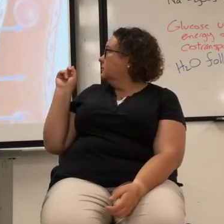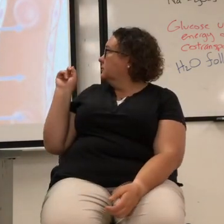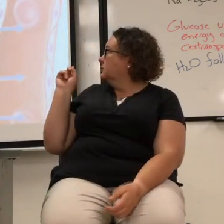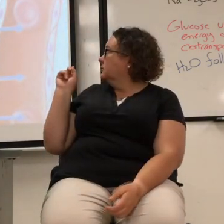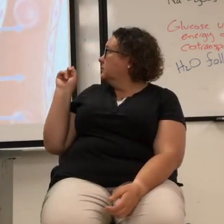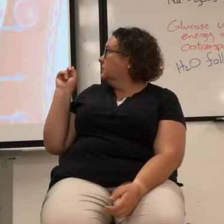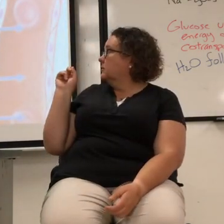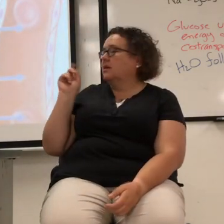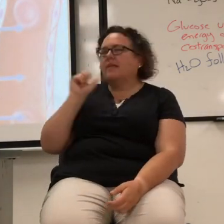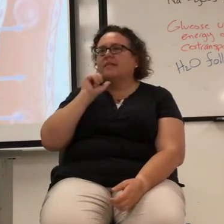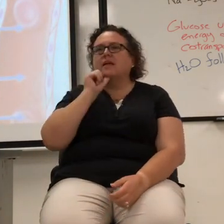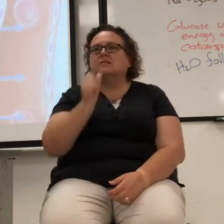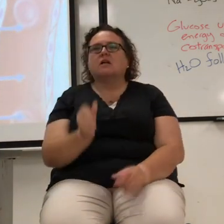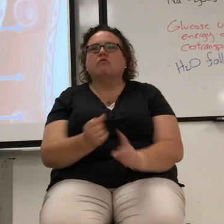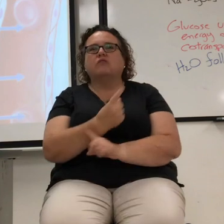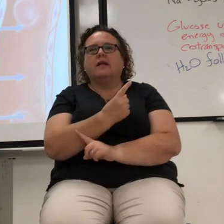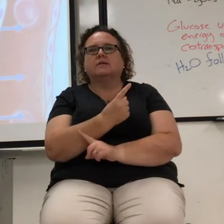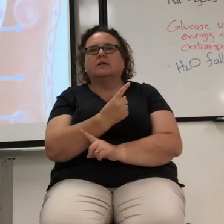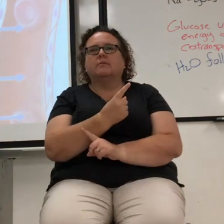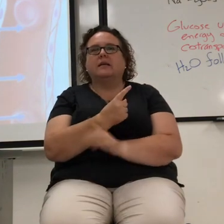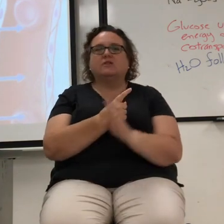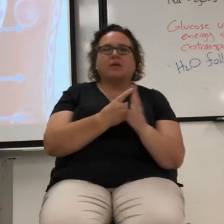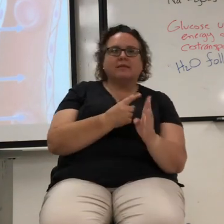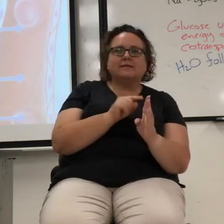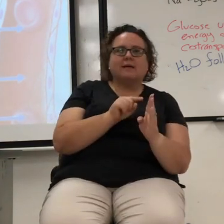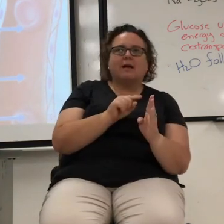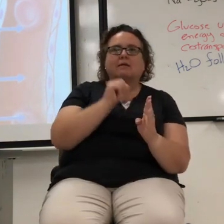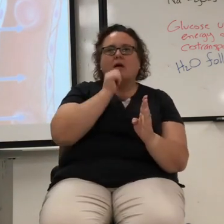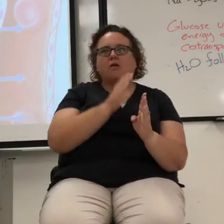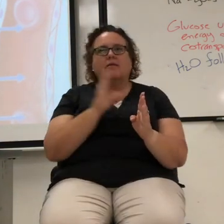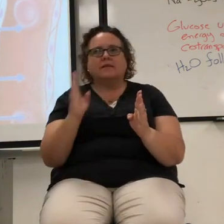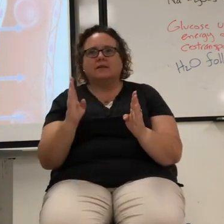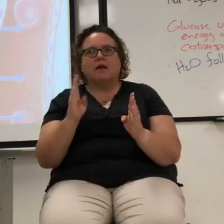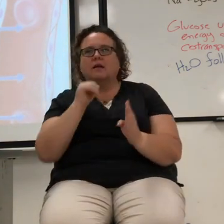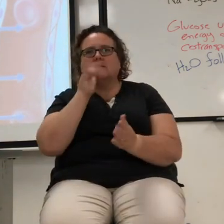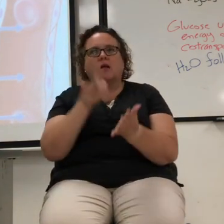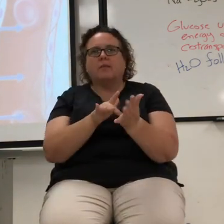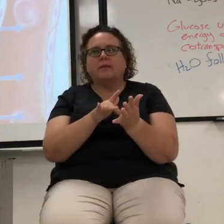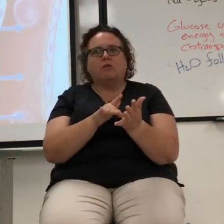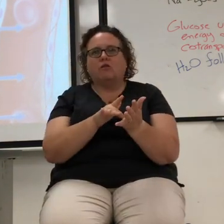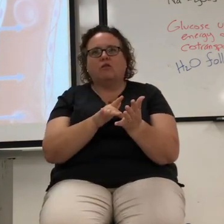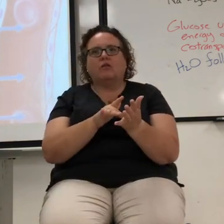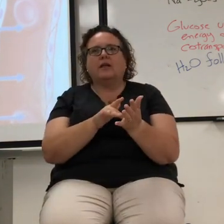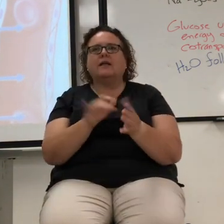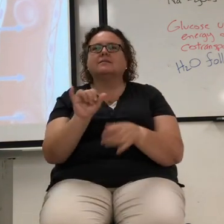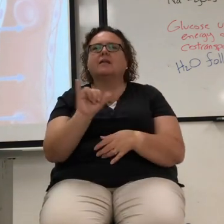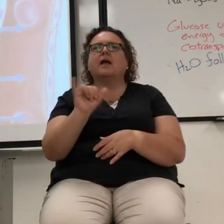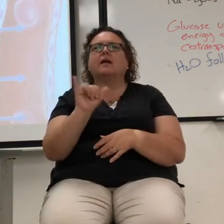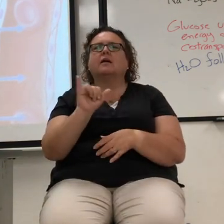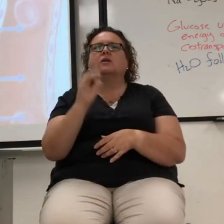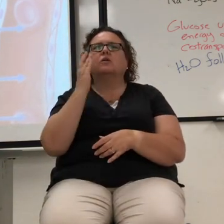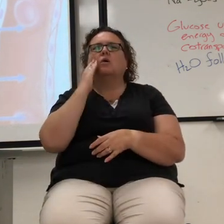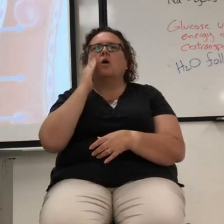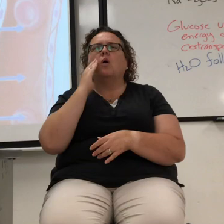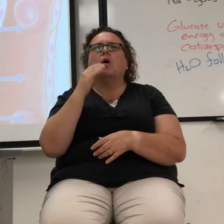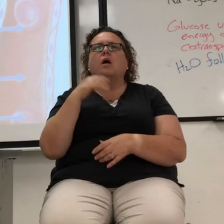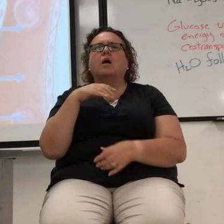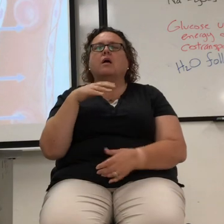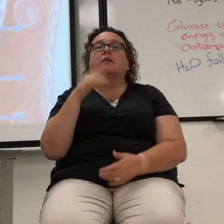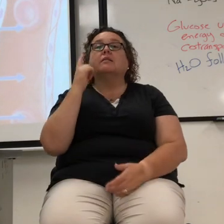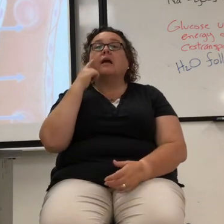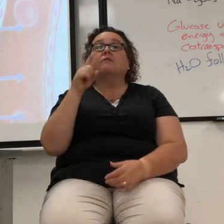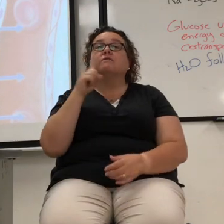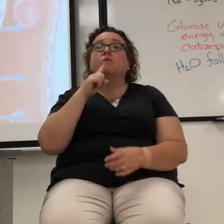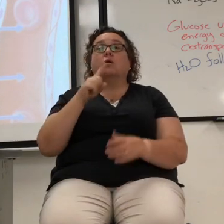That's not random. It's on this side. It's not on this side. It's not in the middle. It's kind of likened to, you know, like the plastic rings that hold a can of